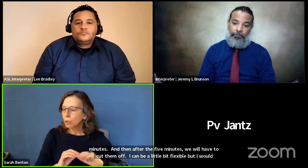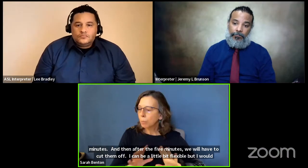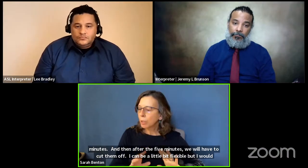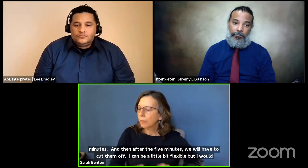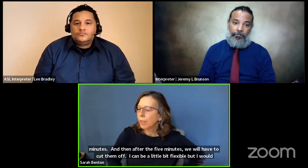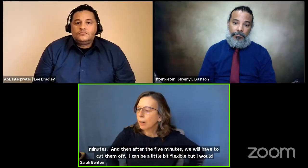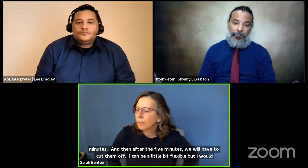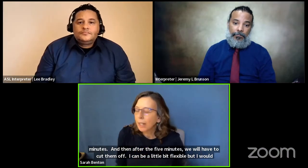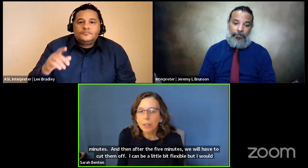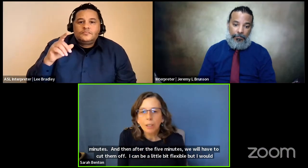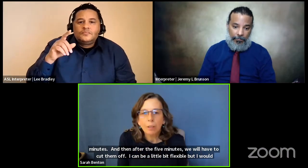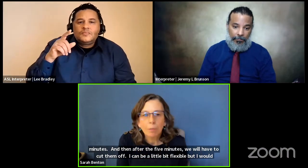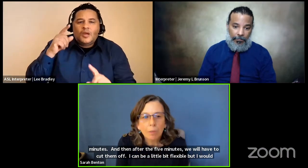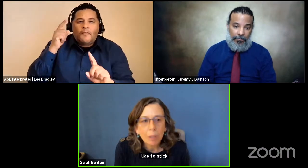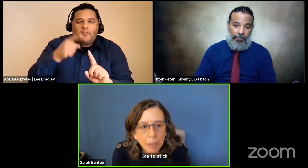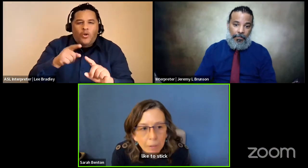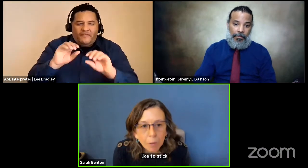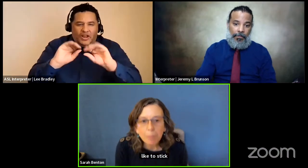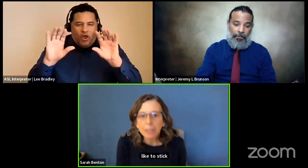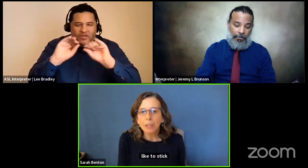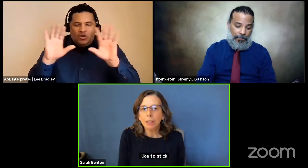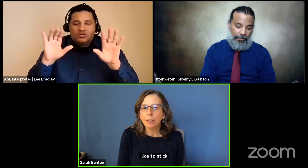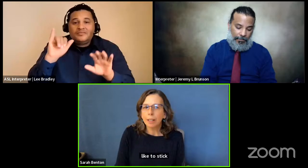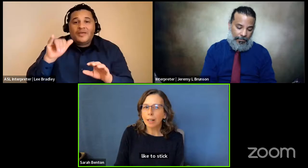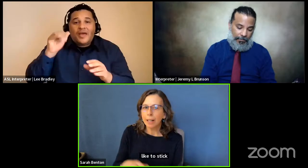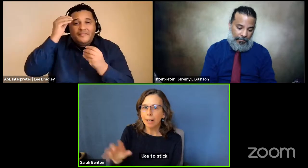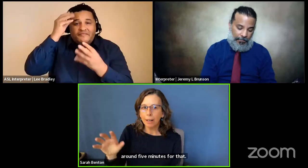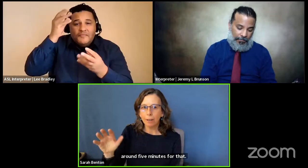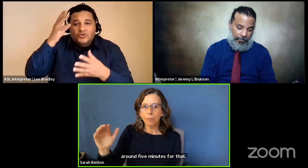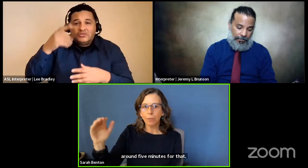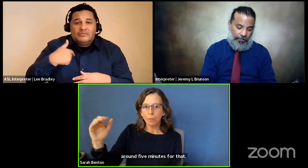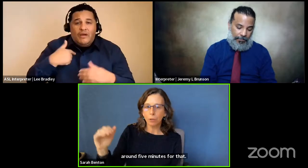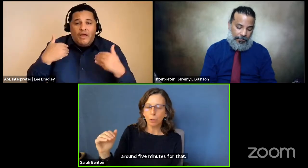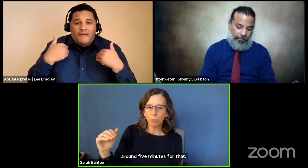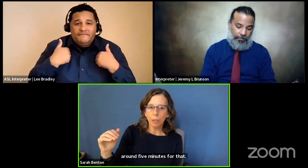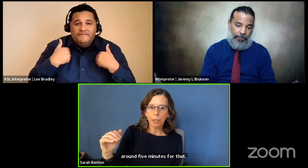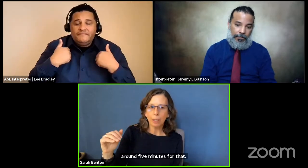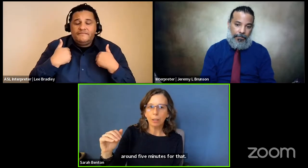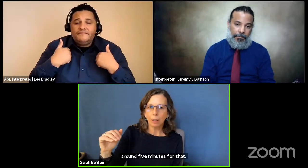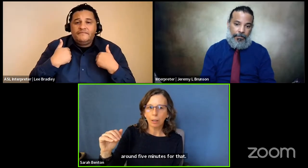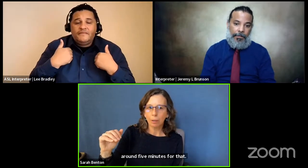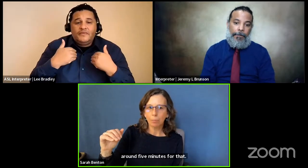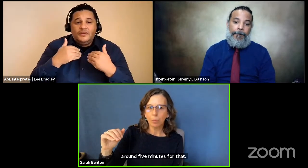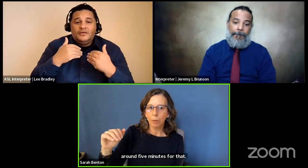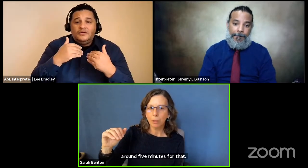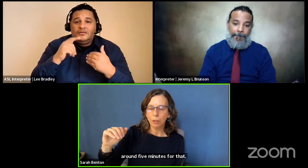This is just a point of clarification. The information that I have to